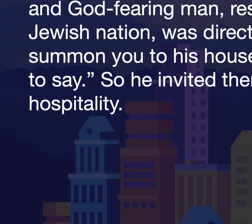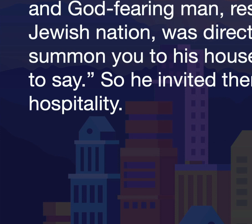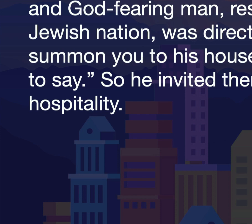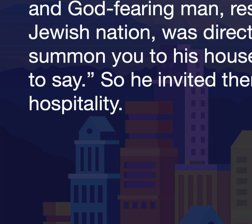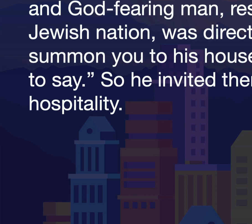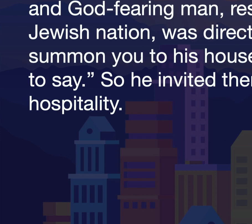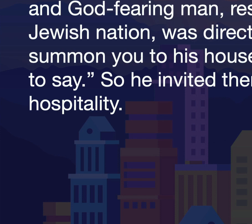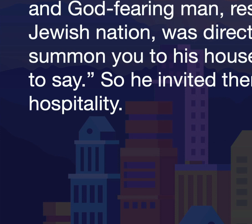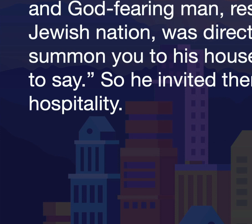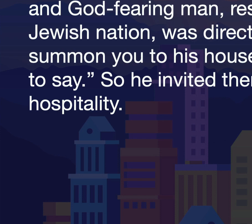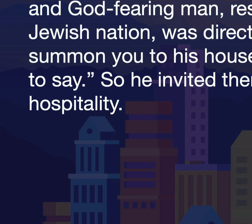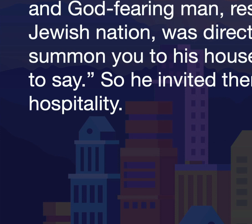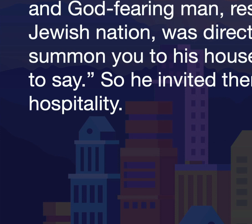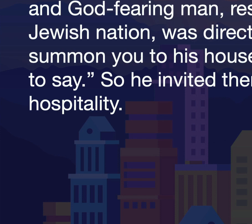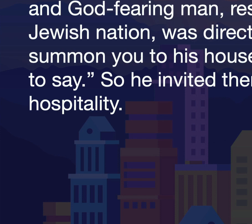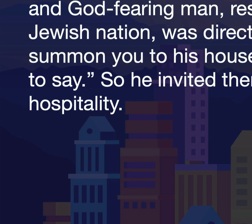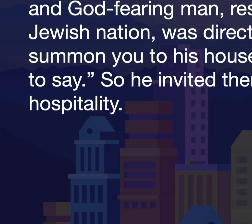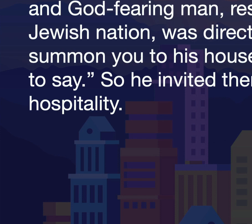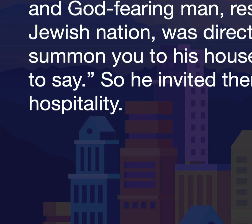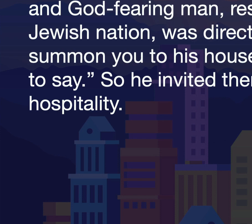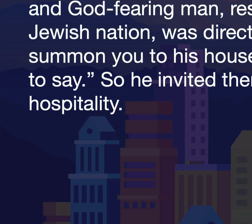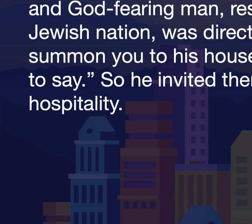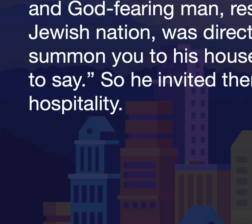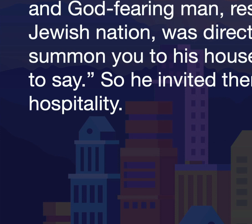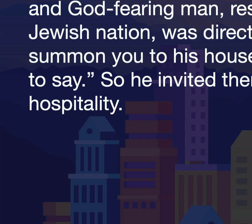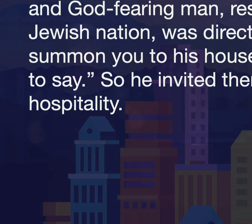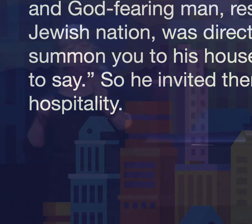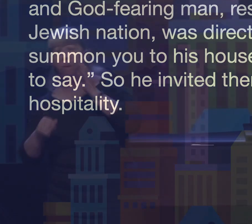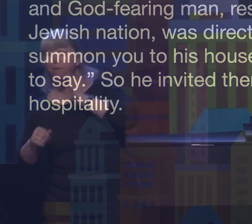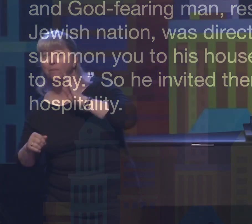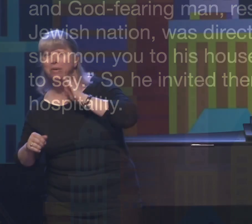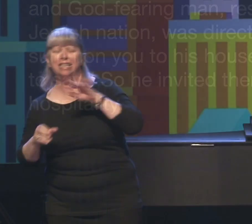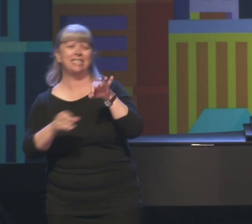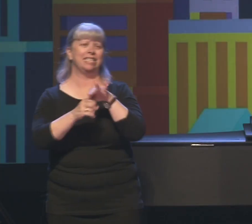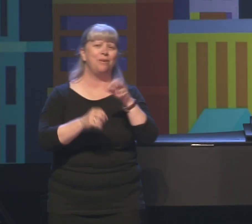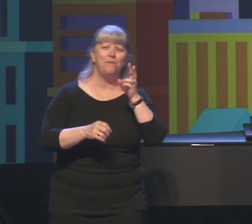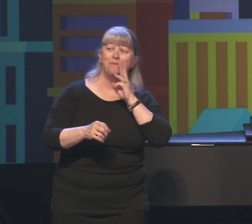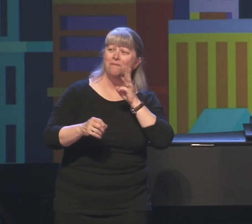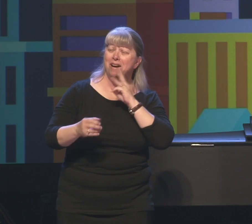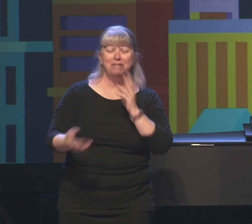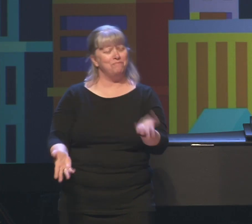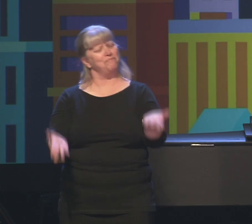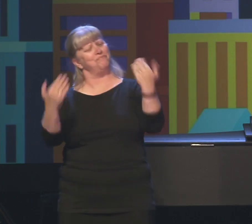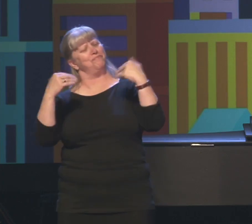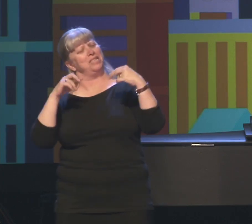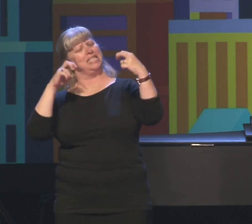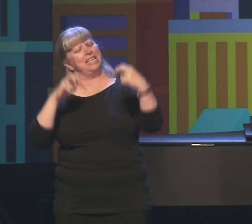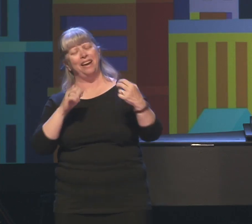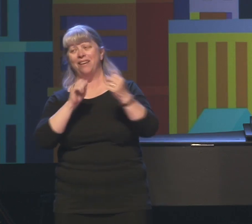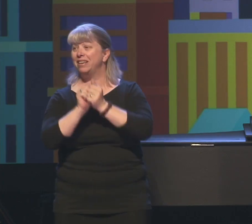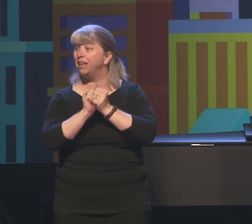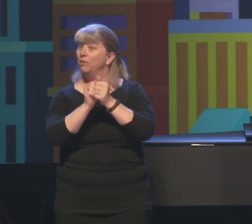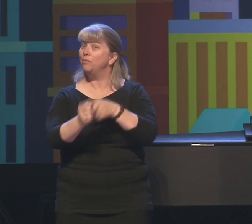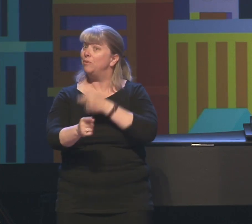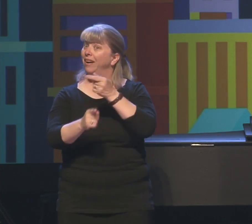on in. We got some cold beer. We got iced tea. We got water. What do you want? Let's sit down together,